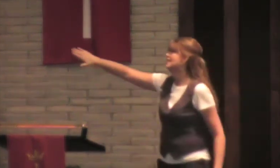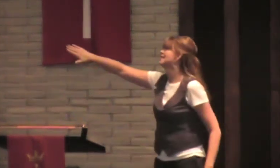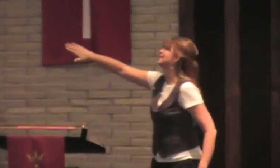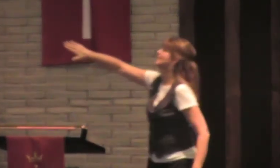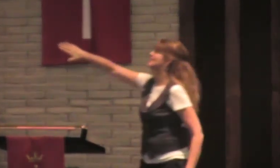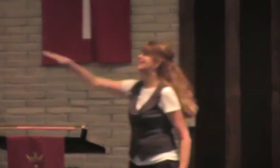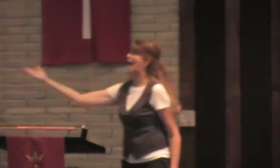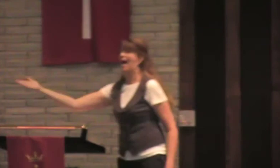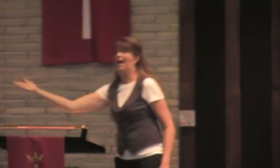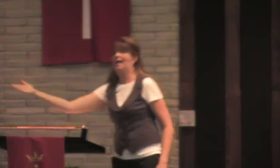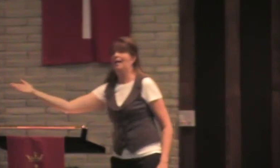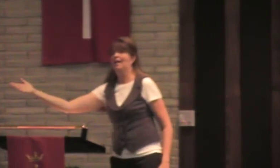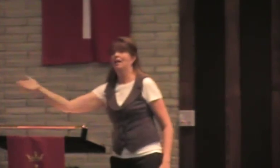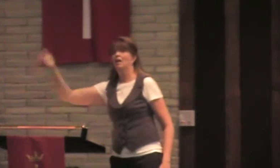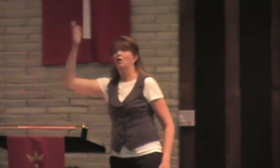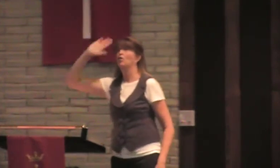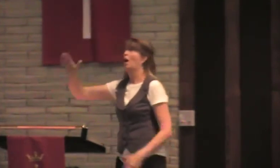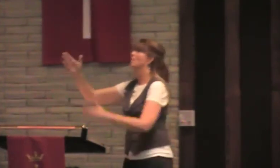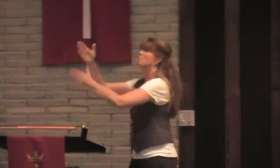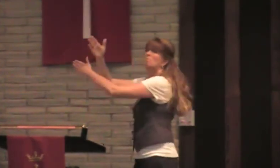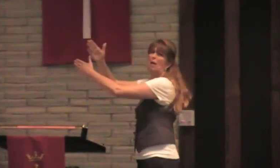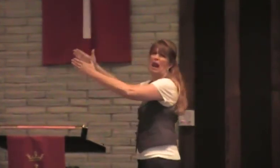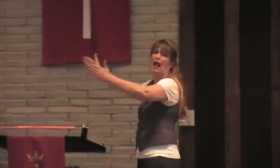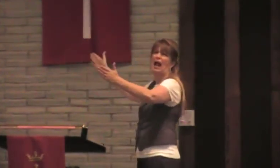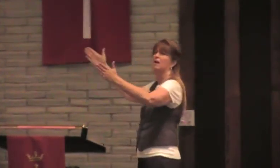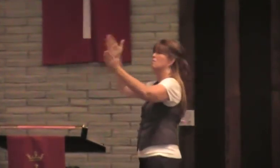I think we were born,